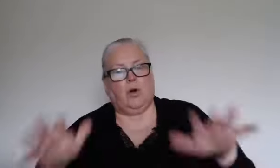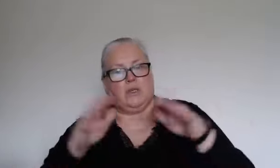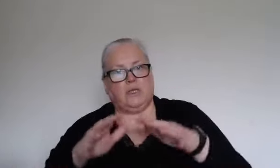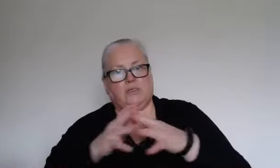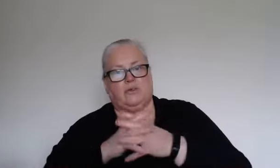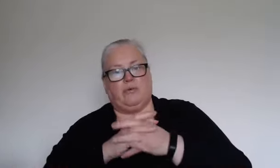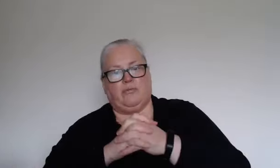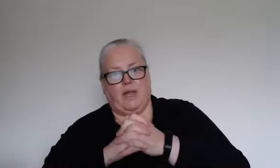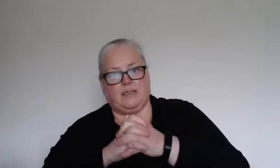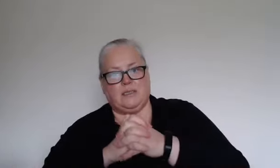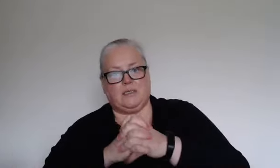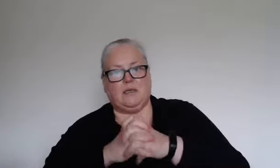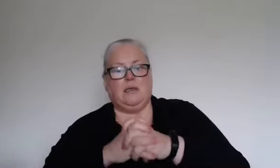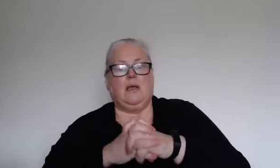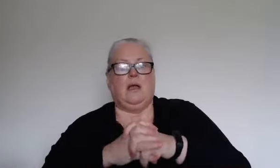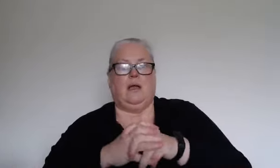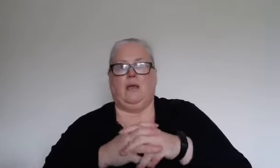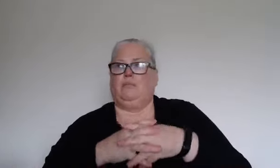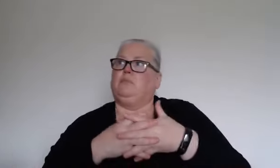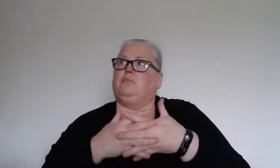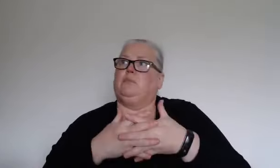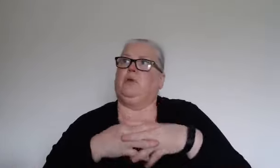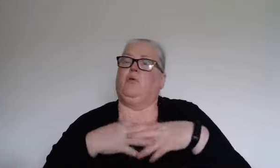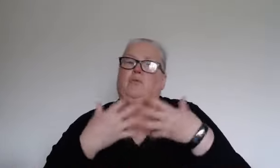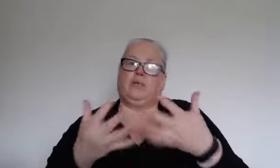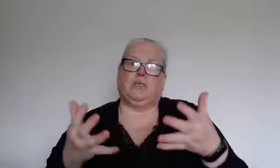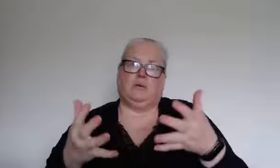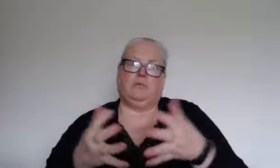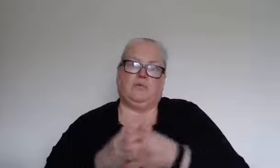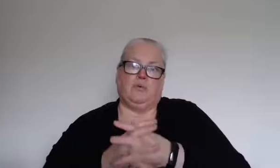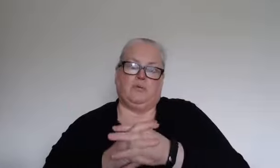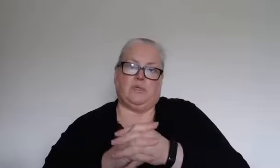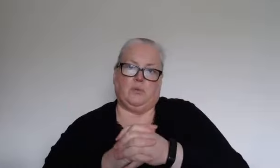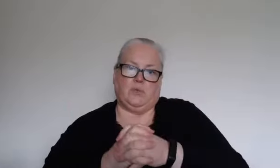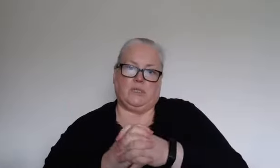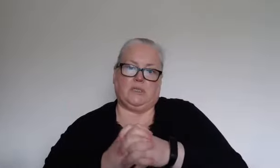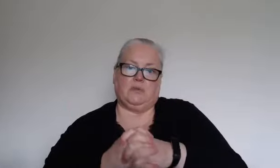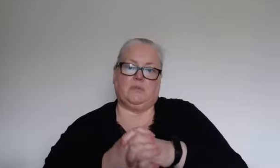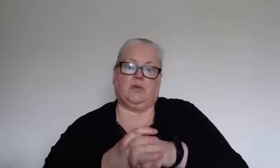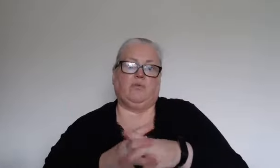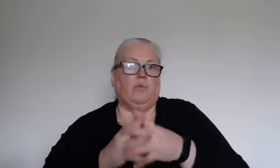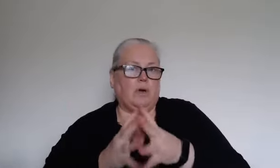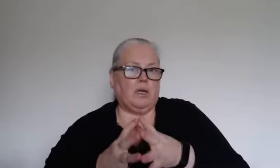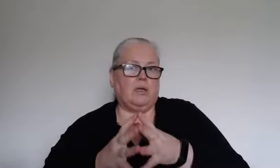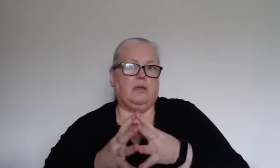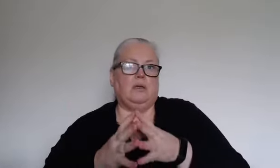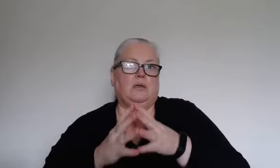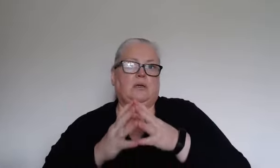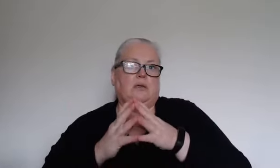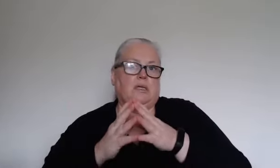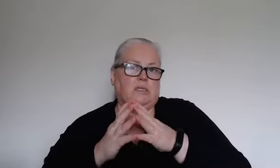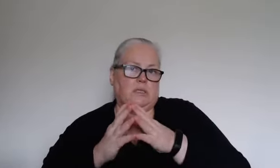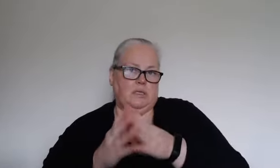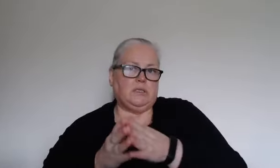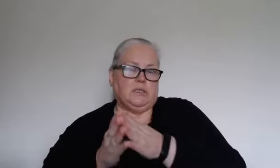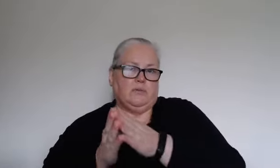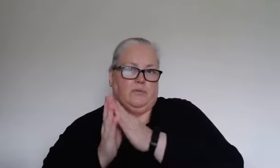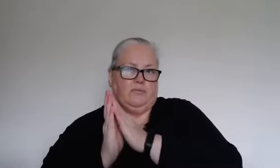things through with friends. Reach out for a support system. So if work is an issue, if you've found